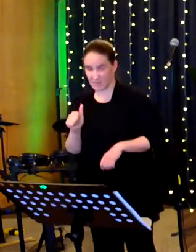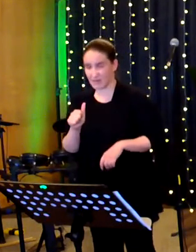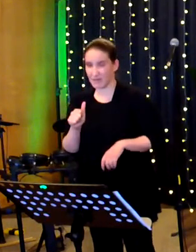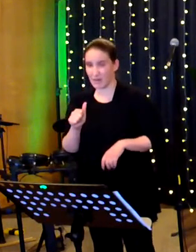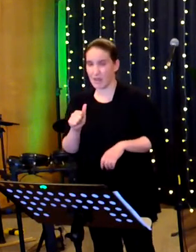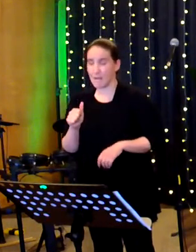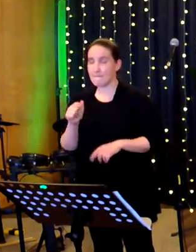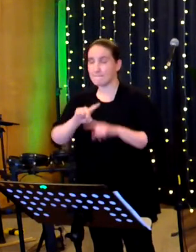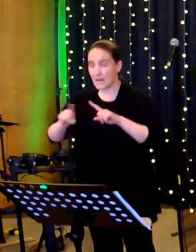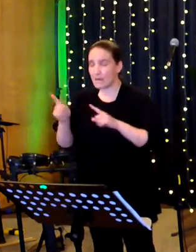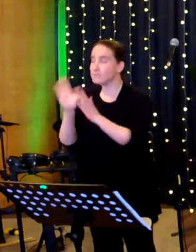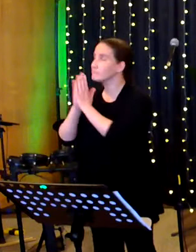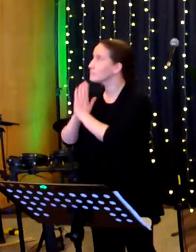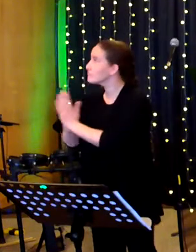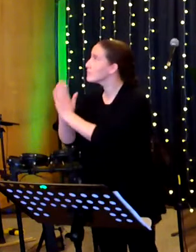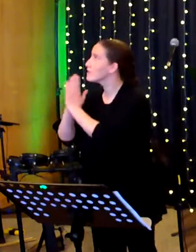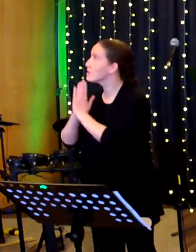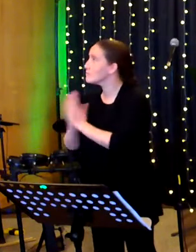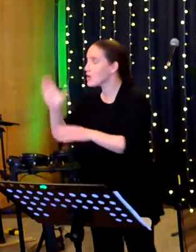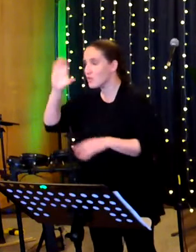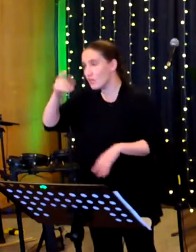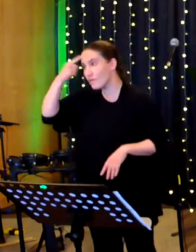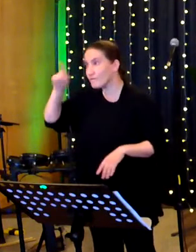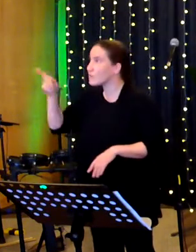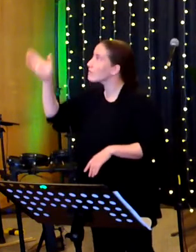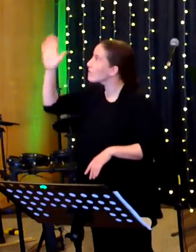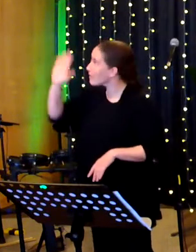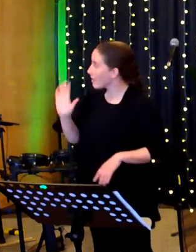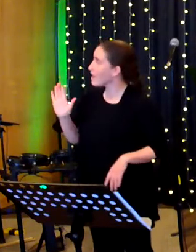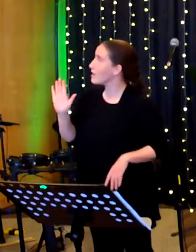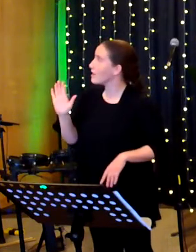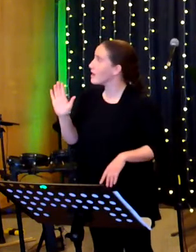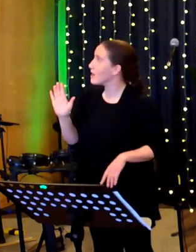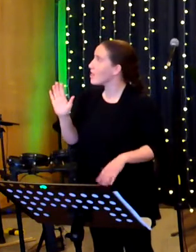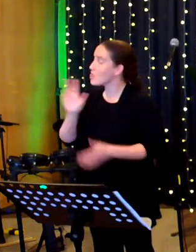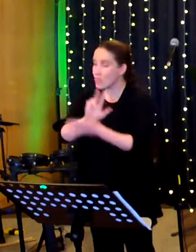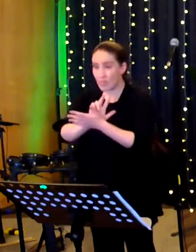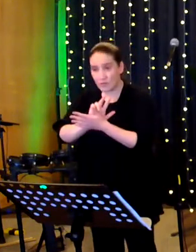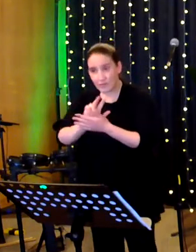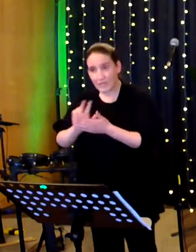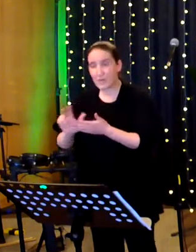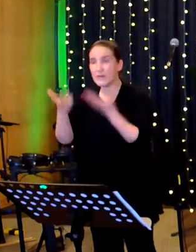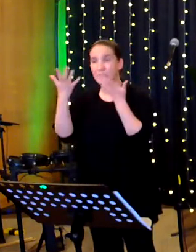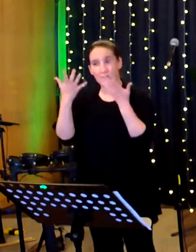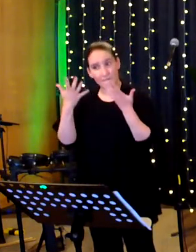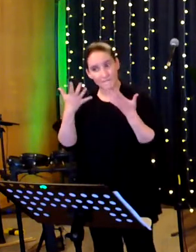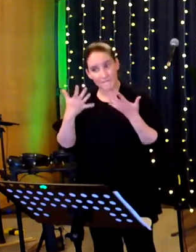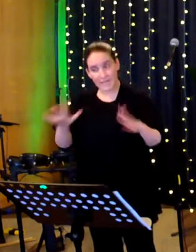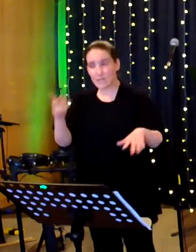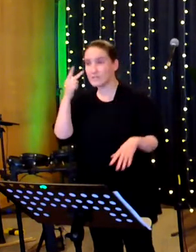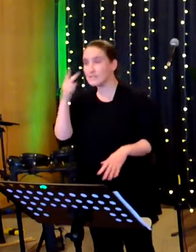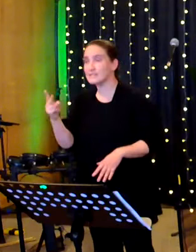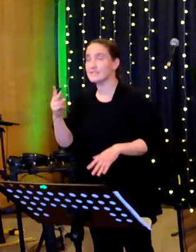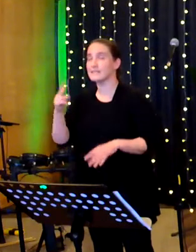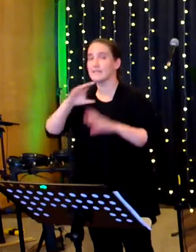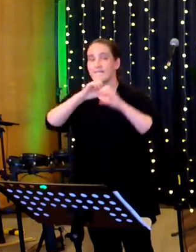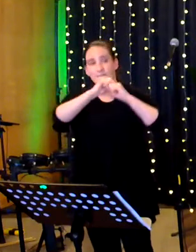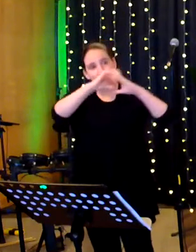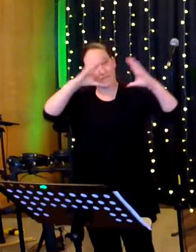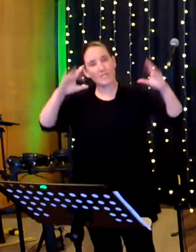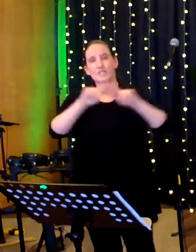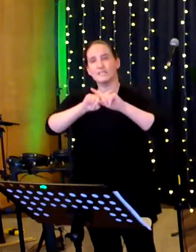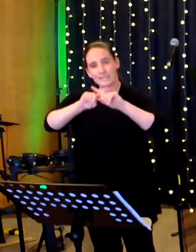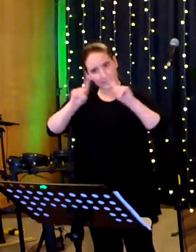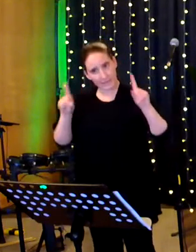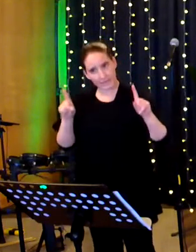and he sought God. And at the end of that period, he's given another great vision from God. And this is what we're going to talk a little